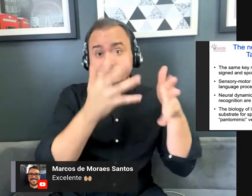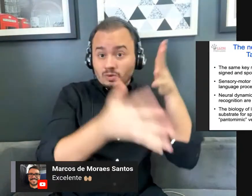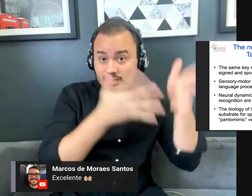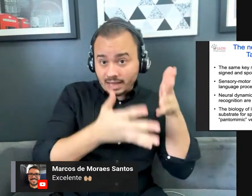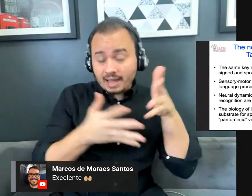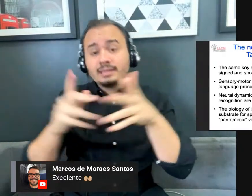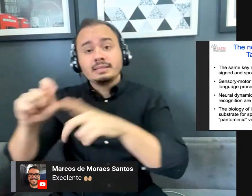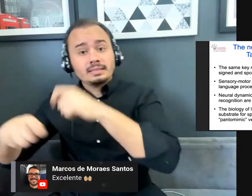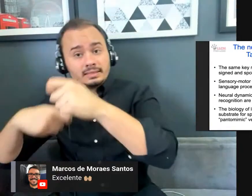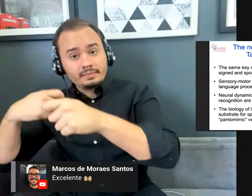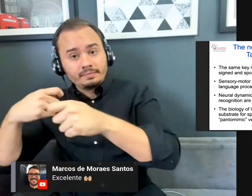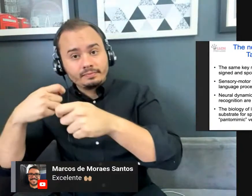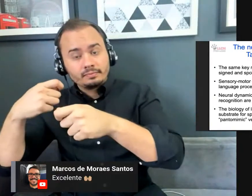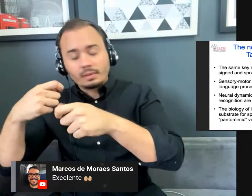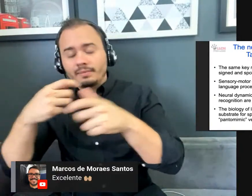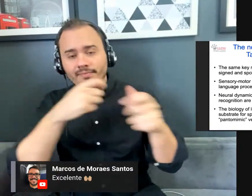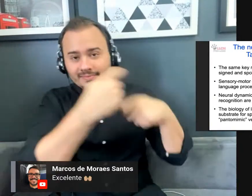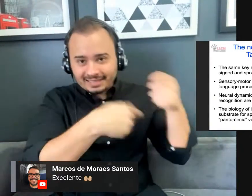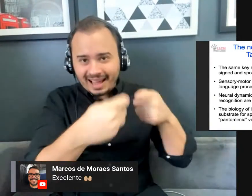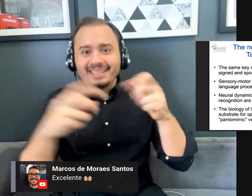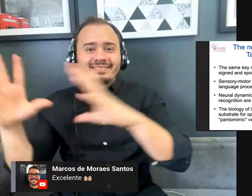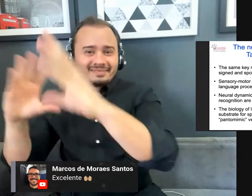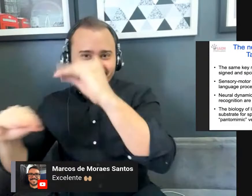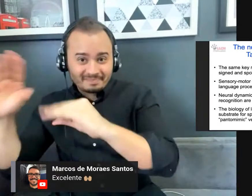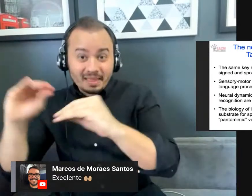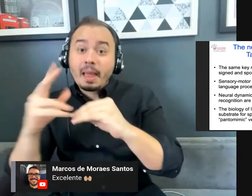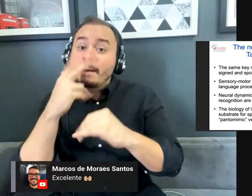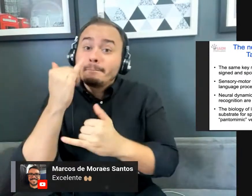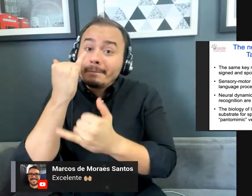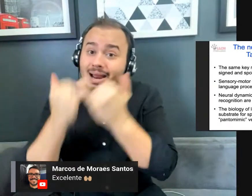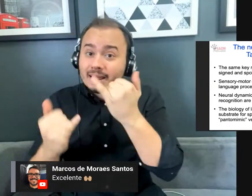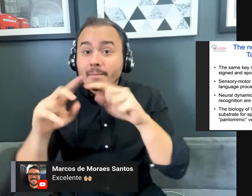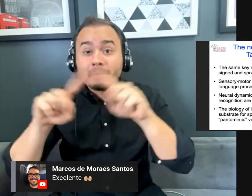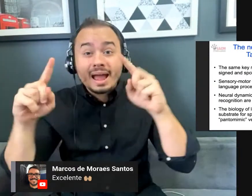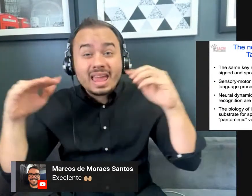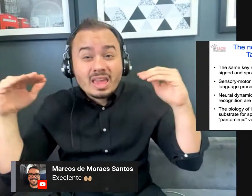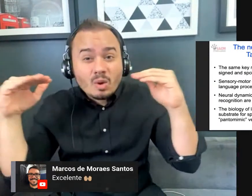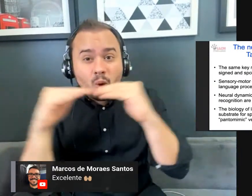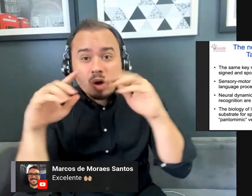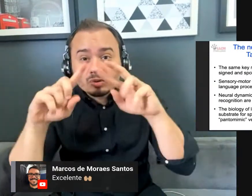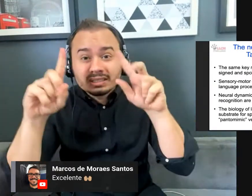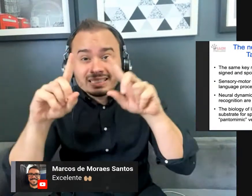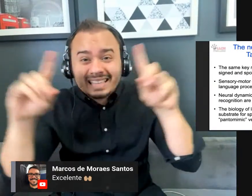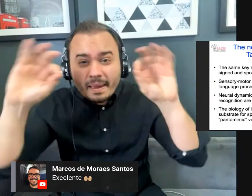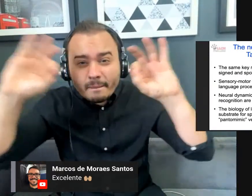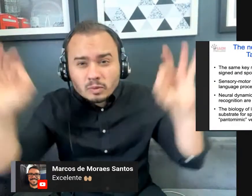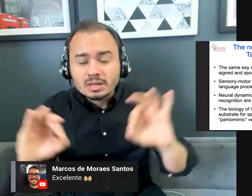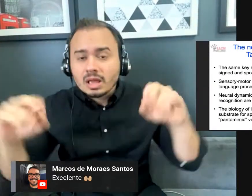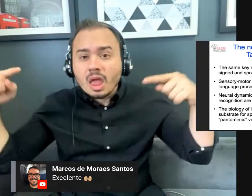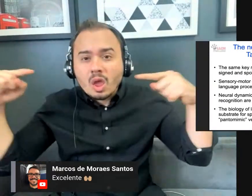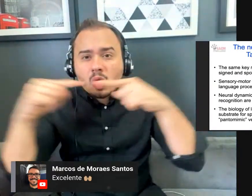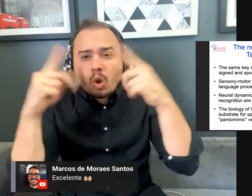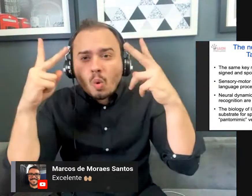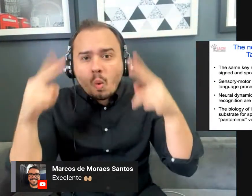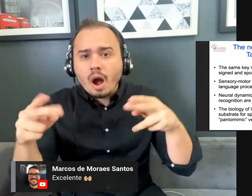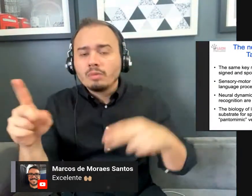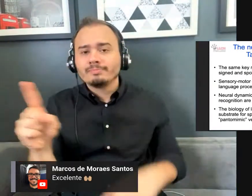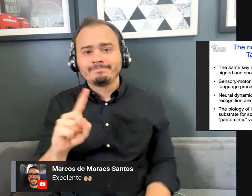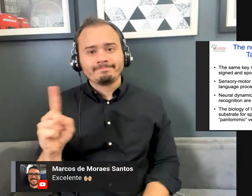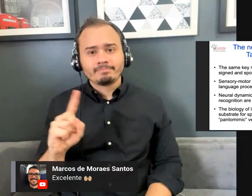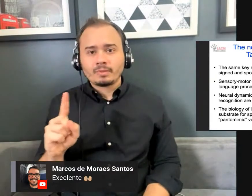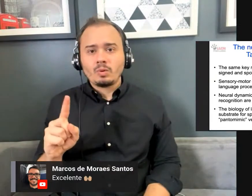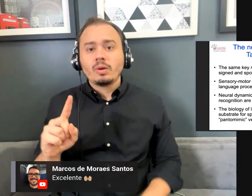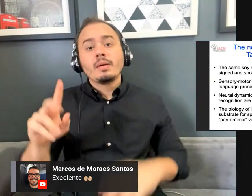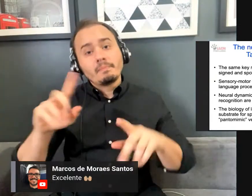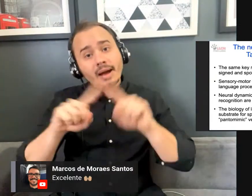And we see that the biology of language can impact the neural substrates for spatial language, but not for how pantomimic verbs are